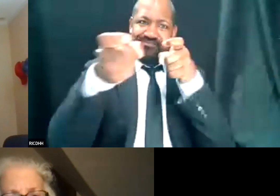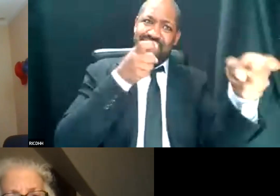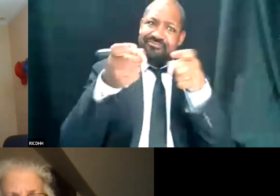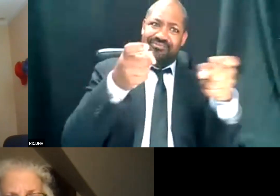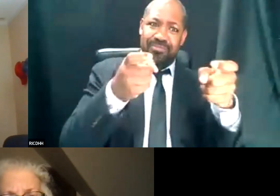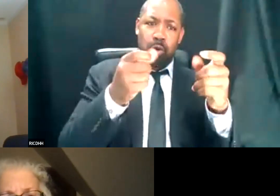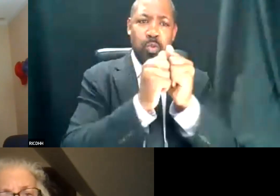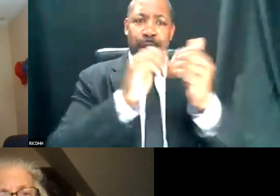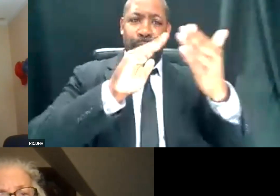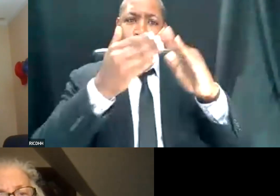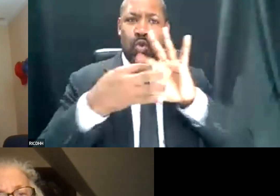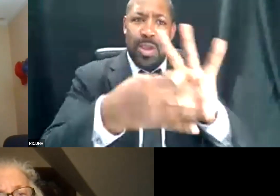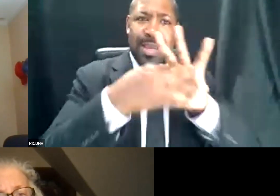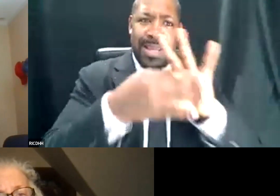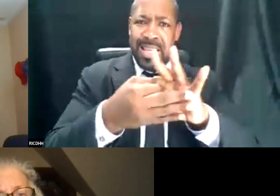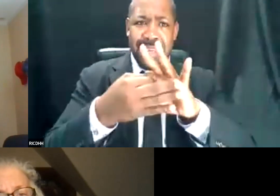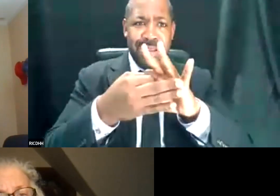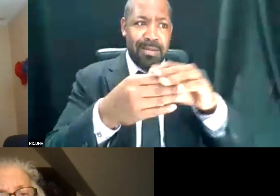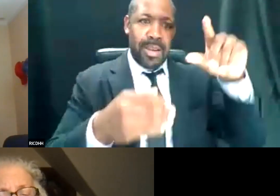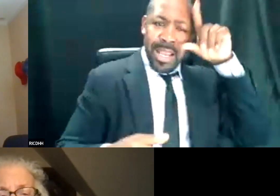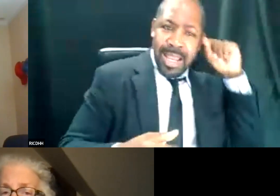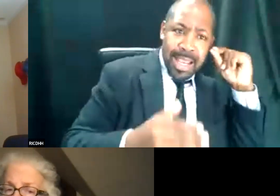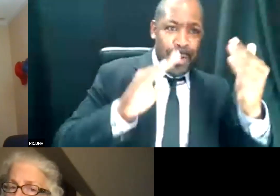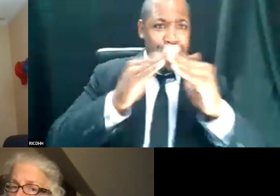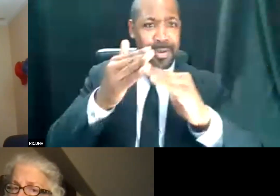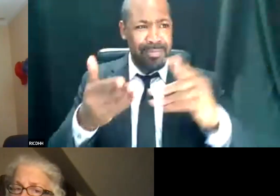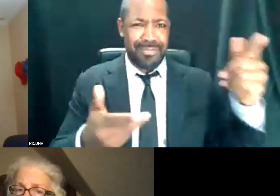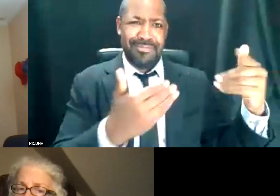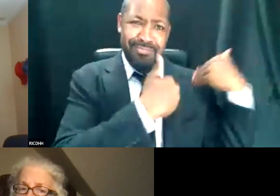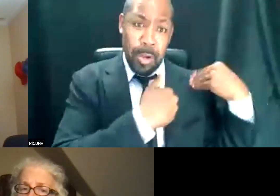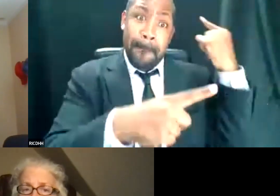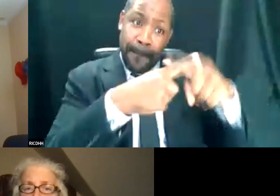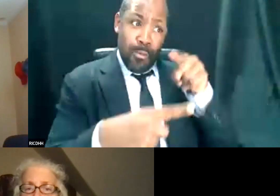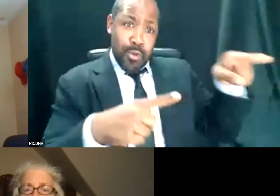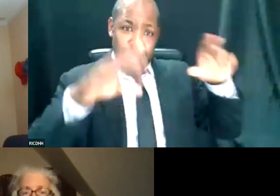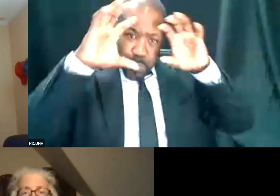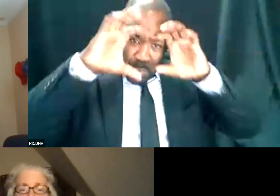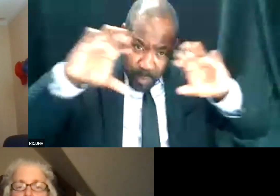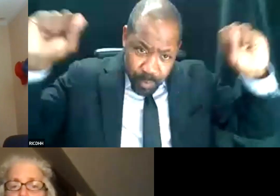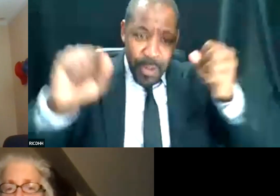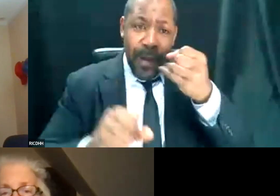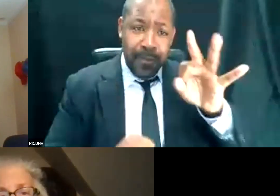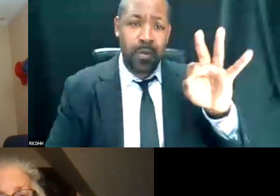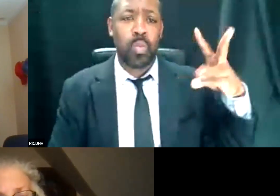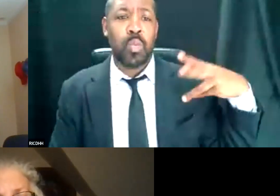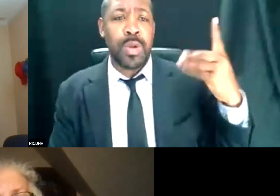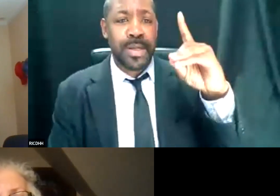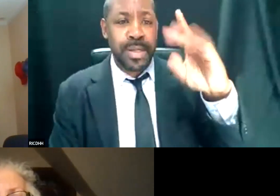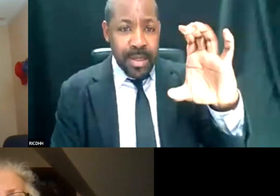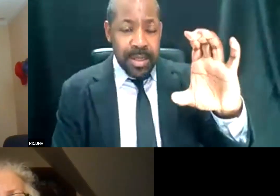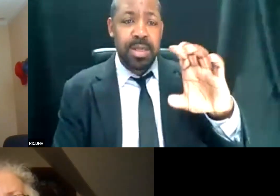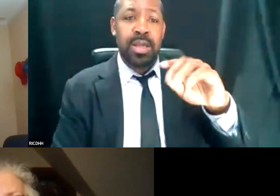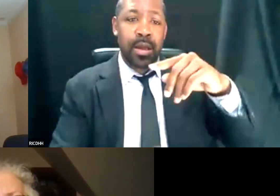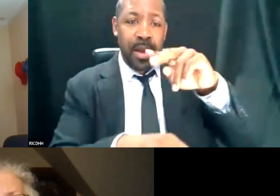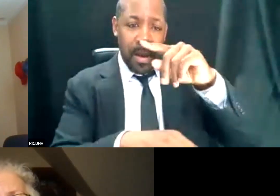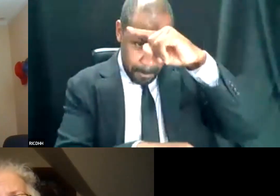and higher ed. And she does community relationships at Gallaudet and out in the community as well.